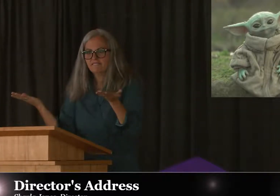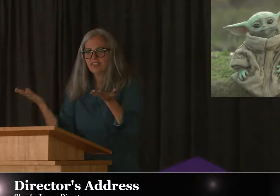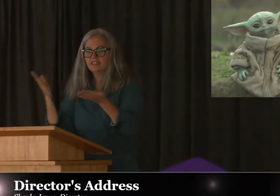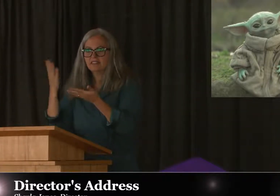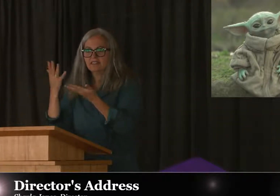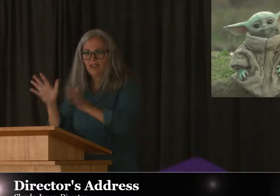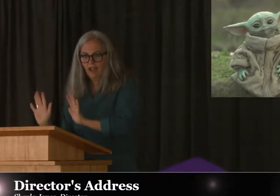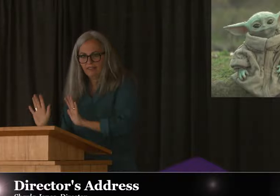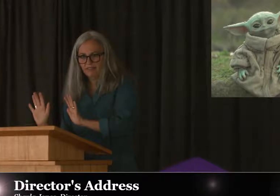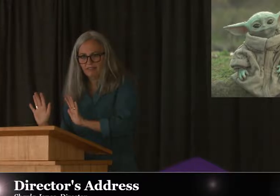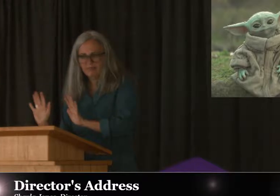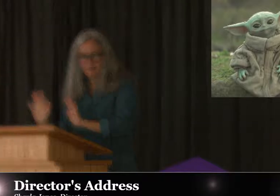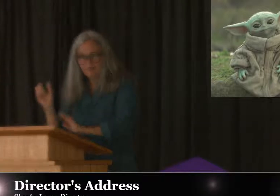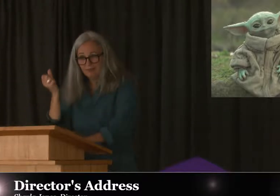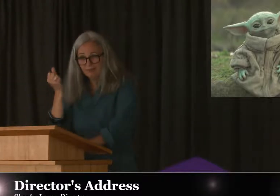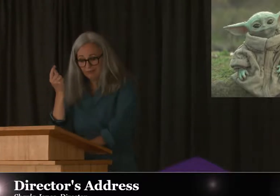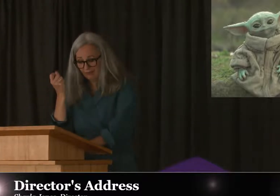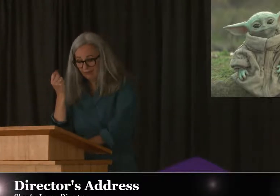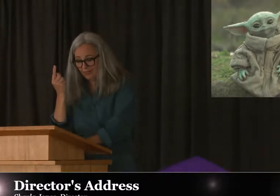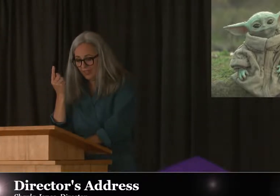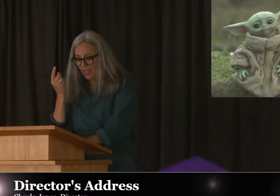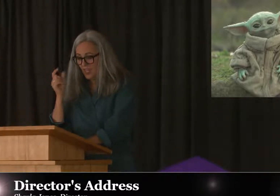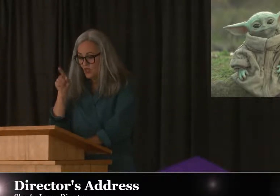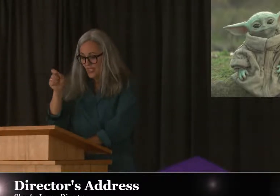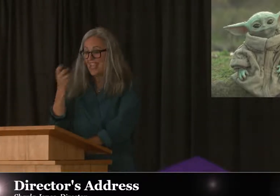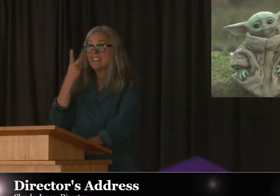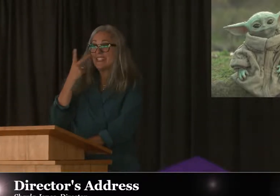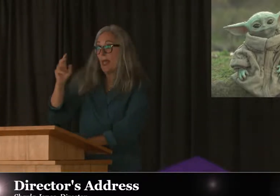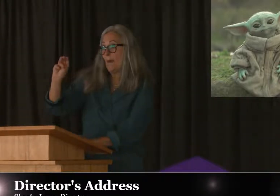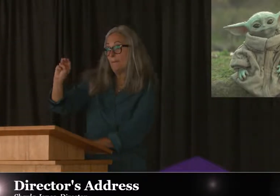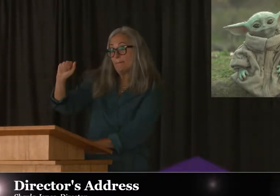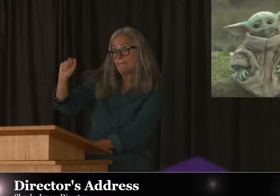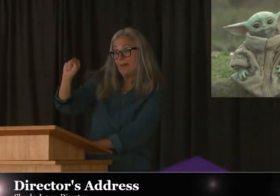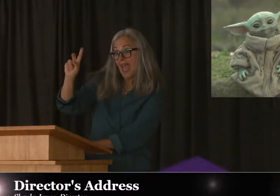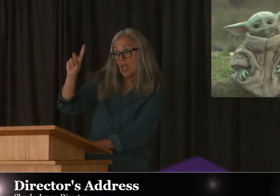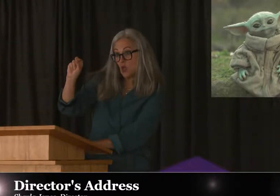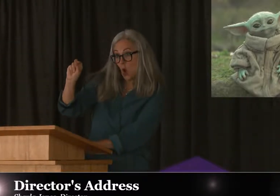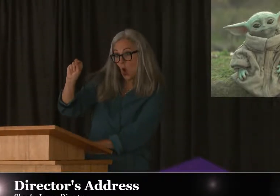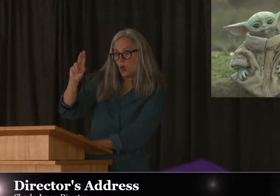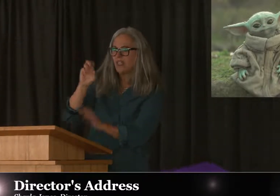People mean more than getting stuff done. Does that make sense?